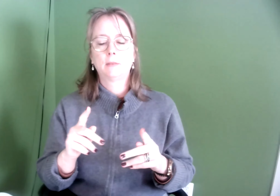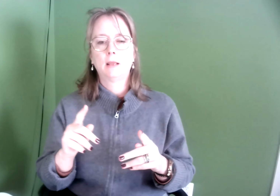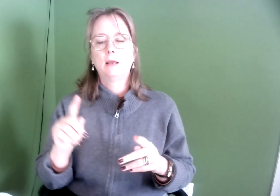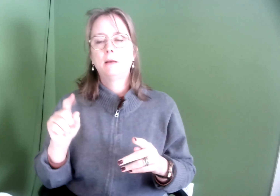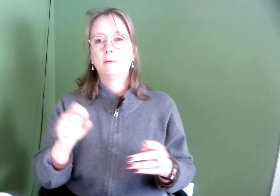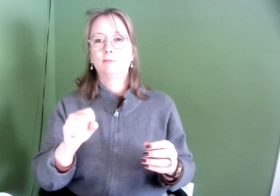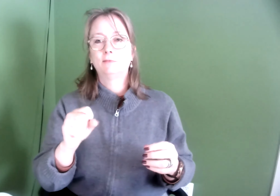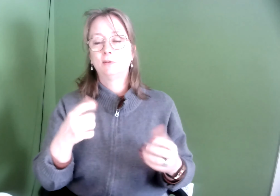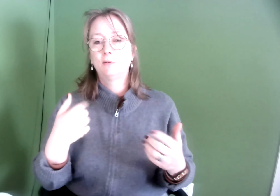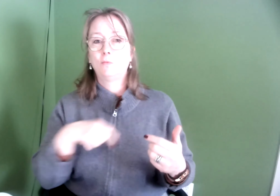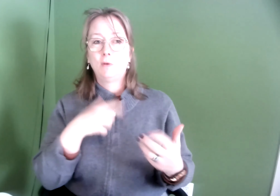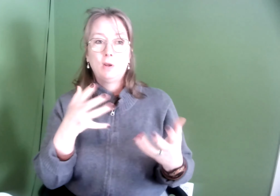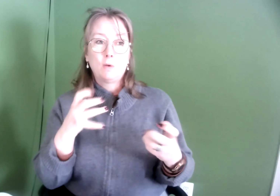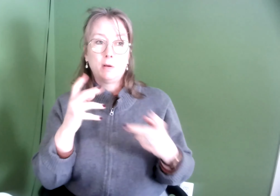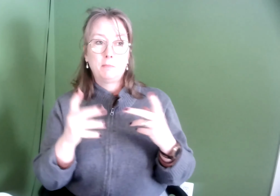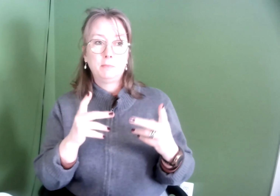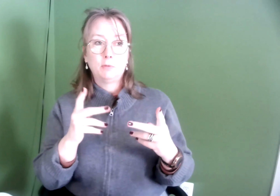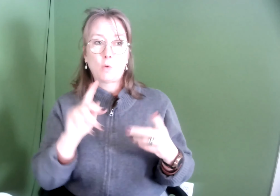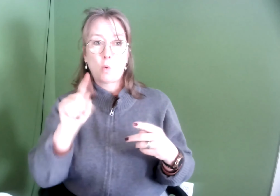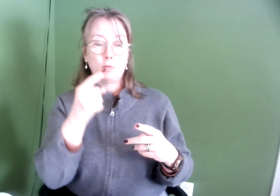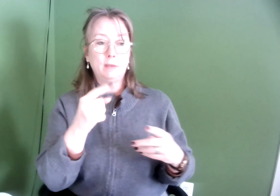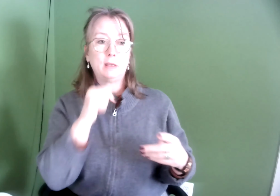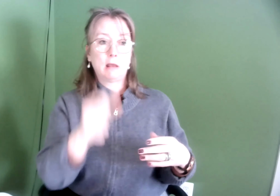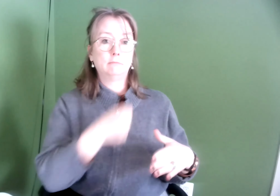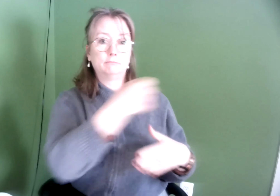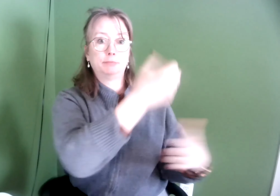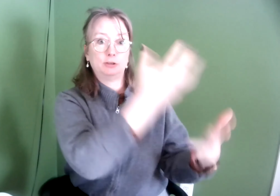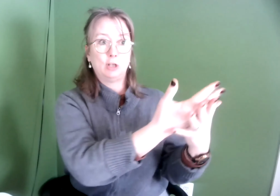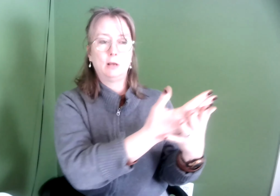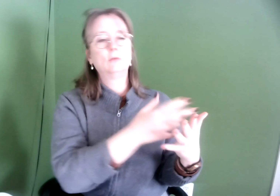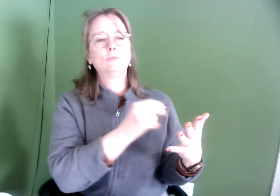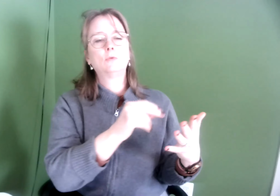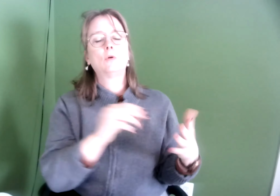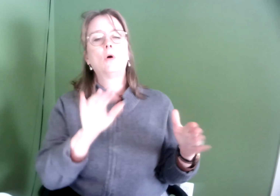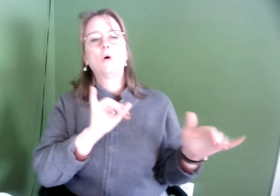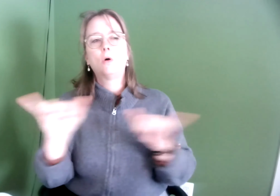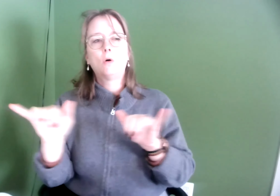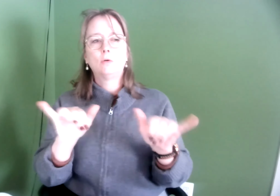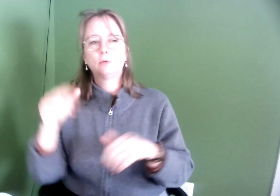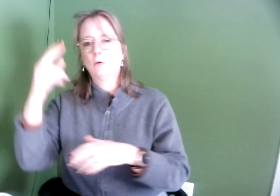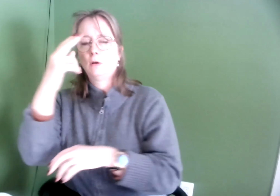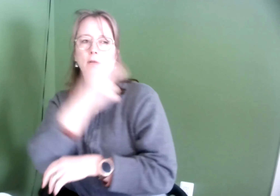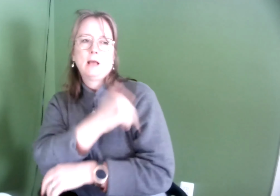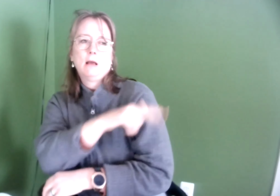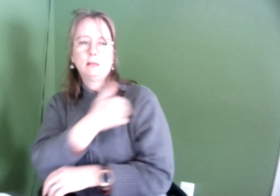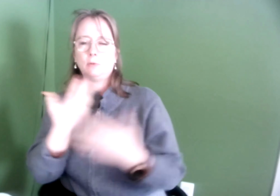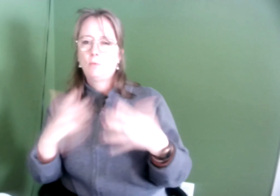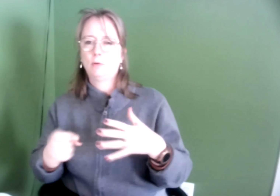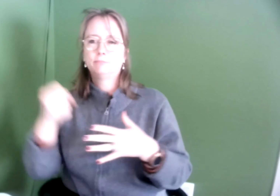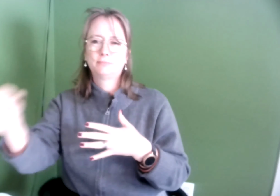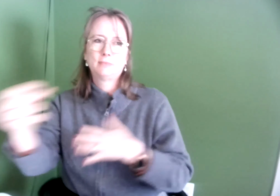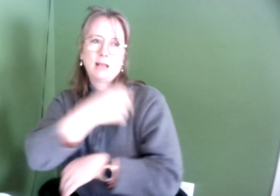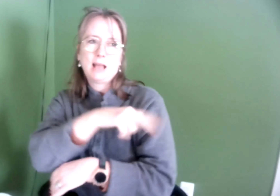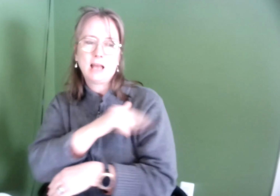about keeping them from going to the hospital, especially young people, because what it does is that increases trauma if they end up going to the hospital